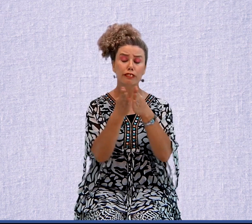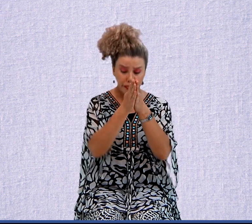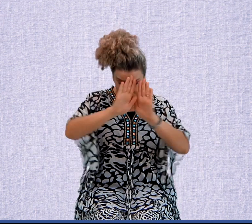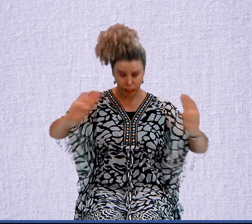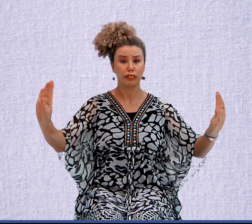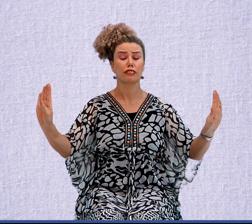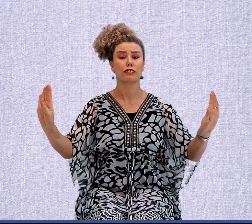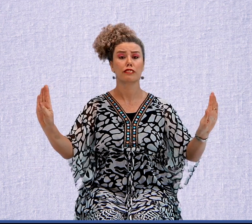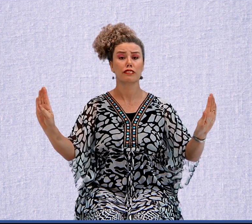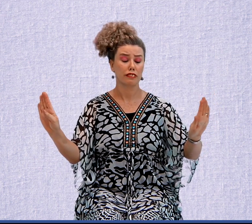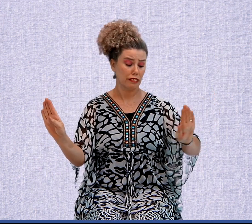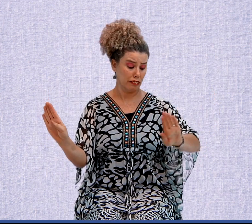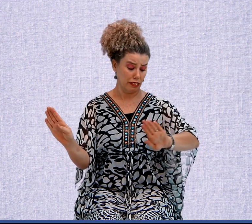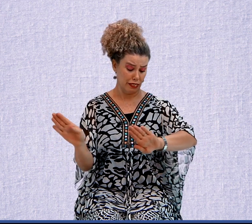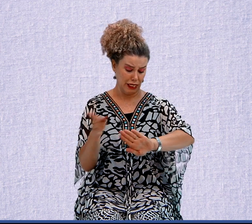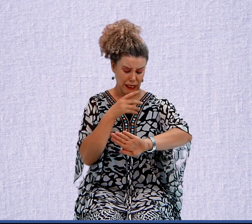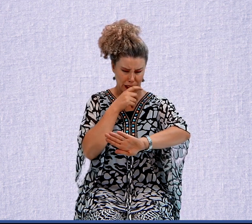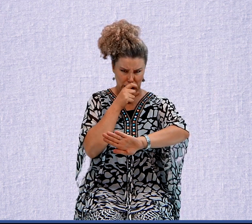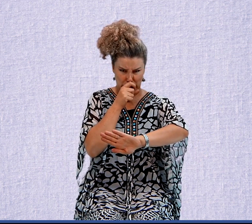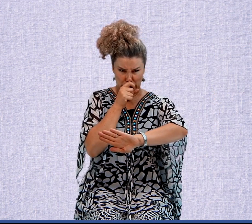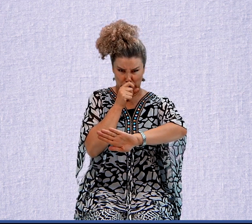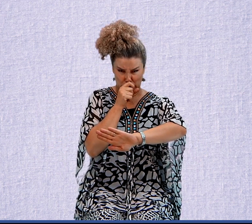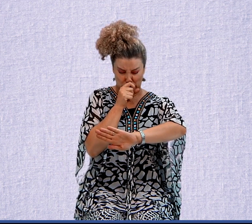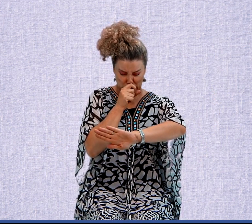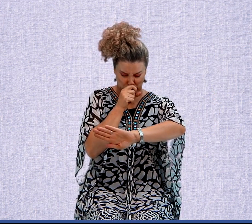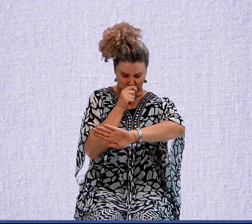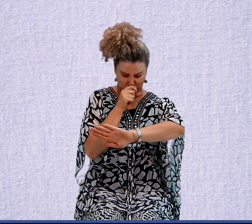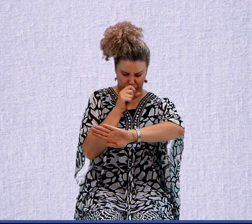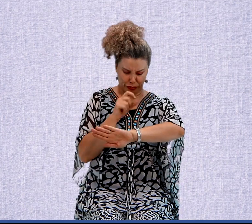gonna stop apartheid? And like a song is gonna